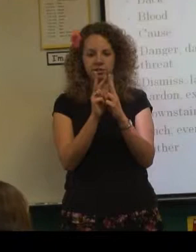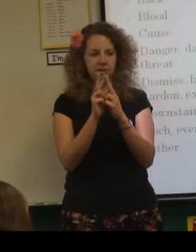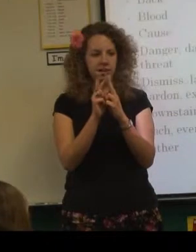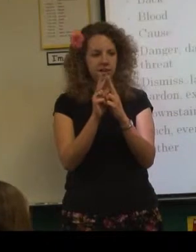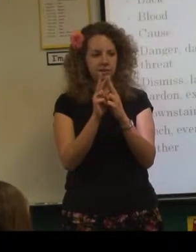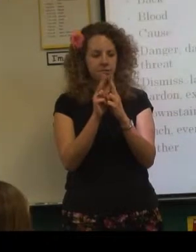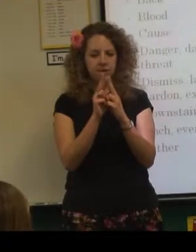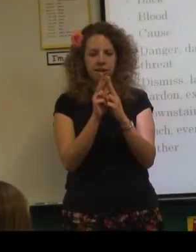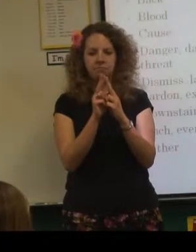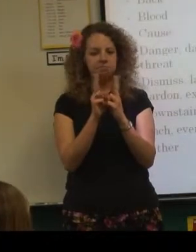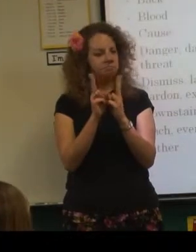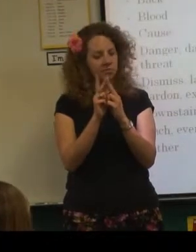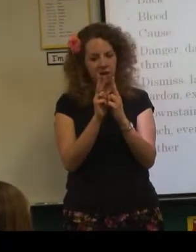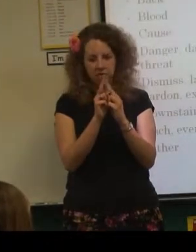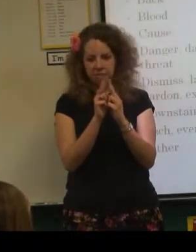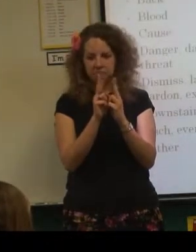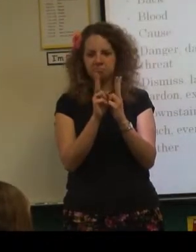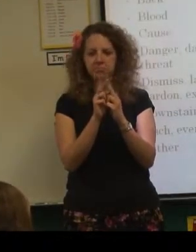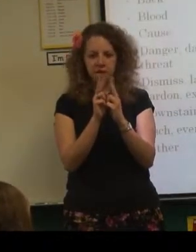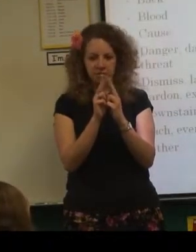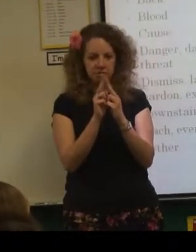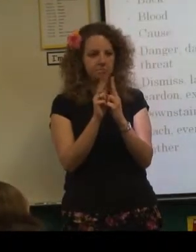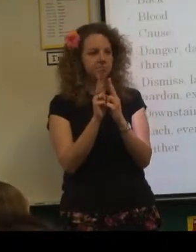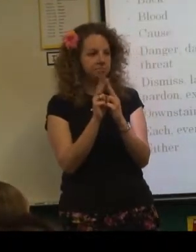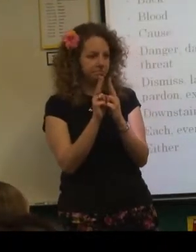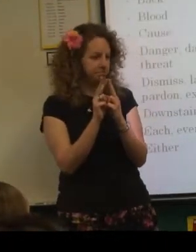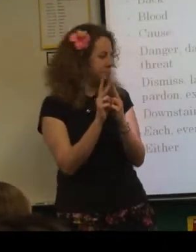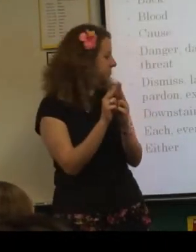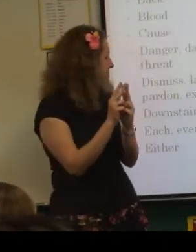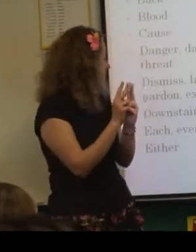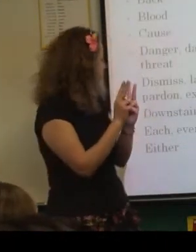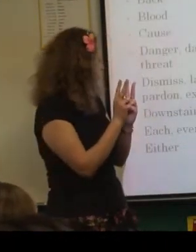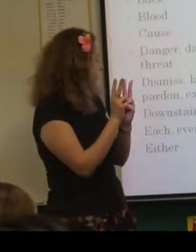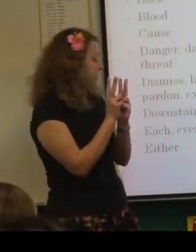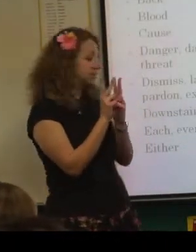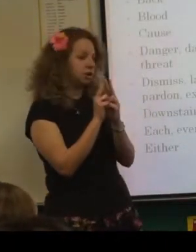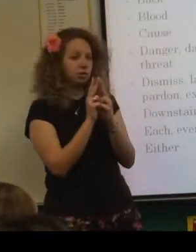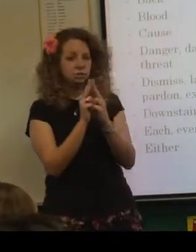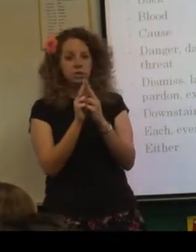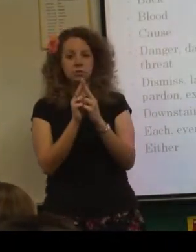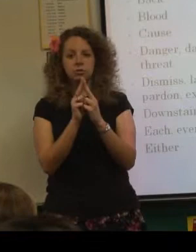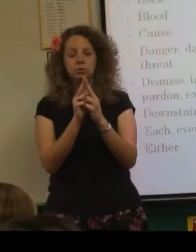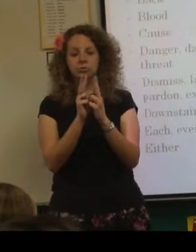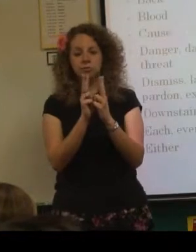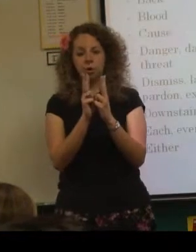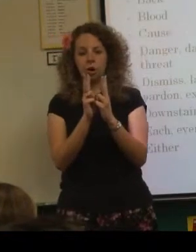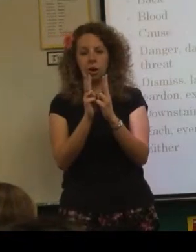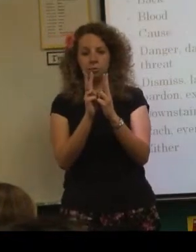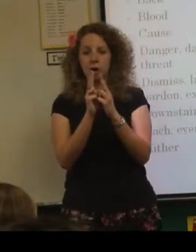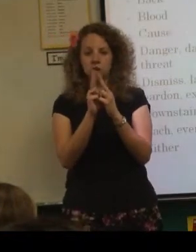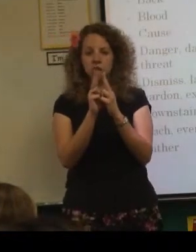alternate hitting them like that. Either one, either. This can also be used for